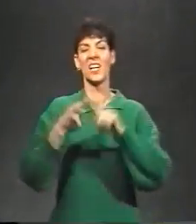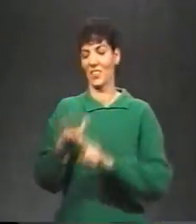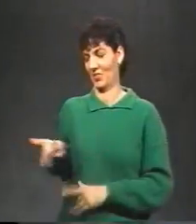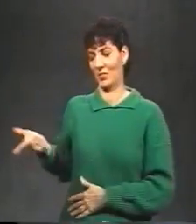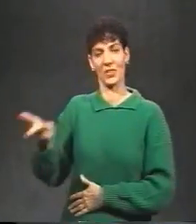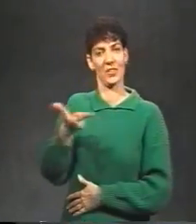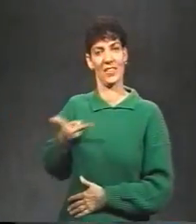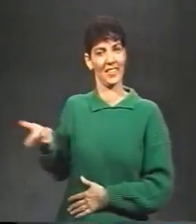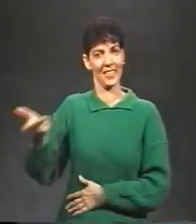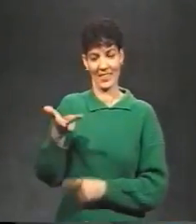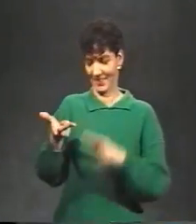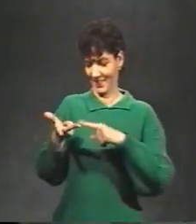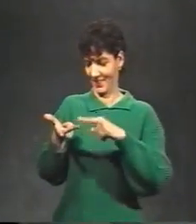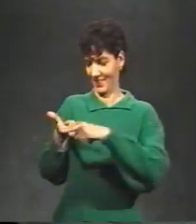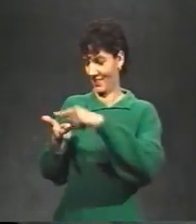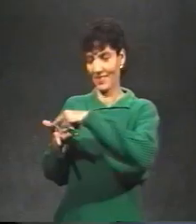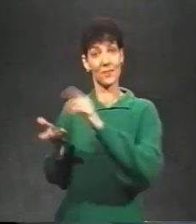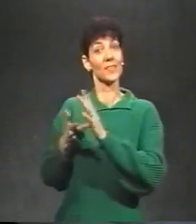This sign refers to the three of us,